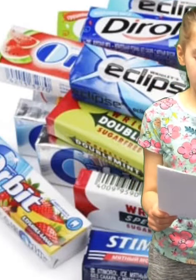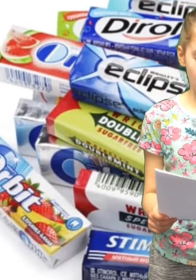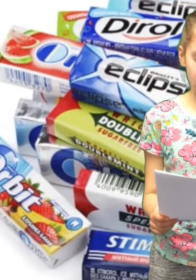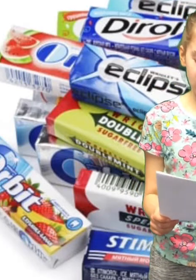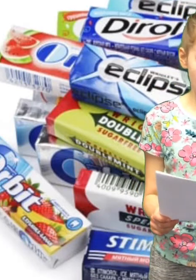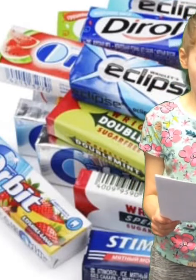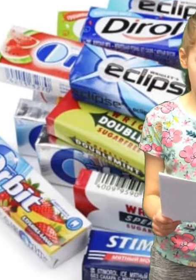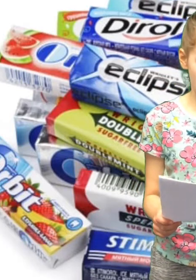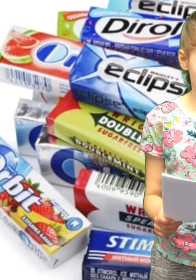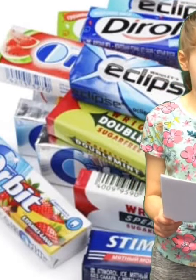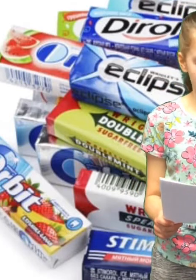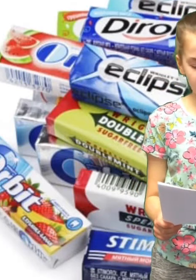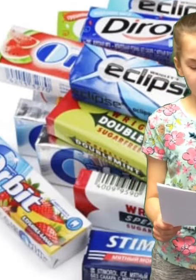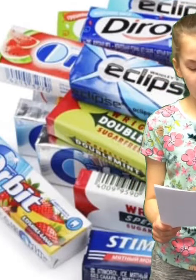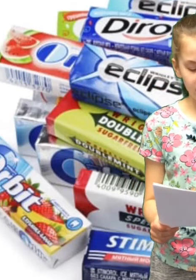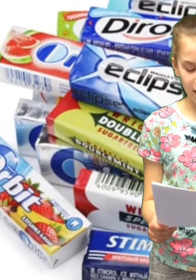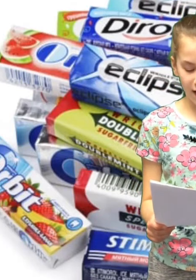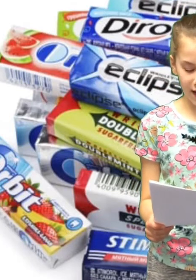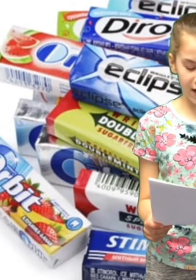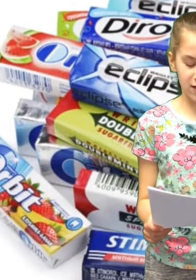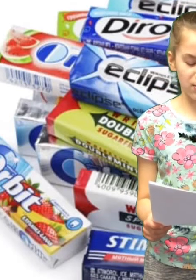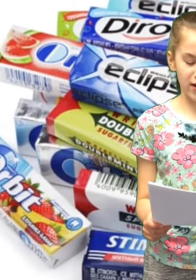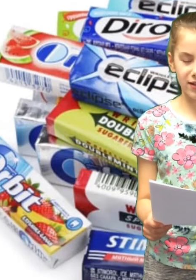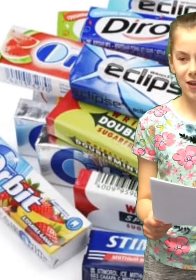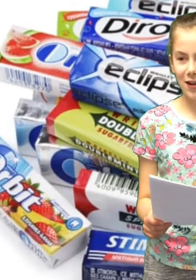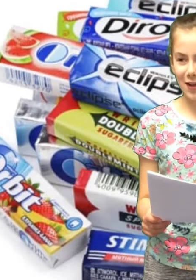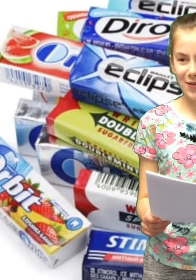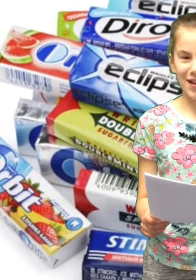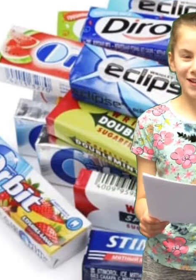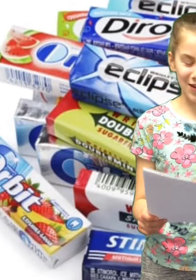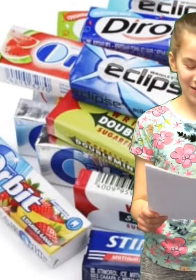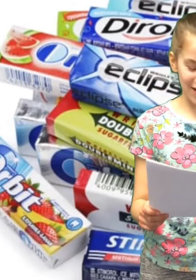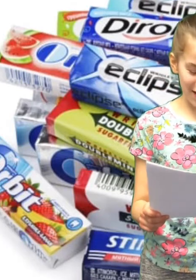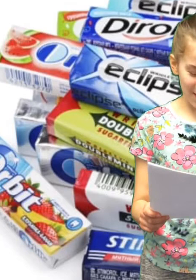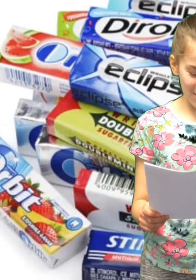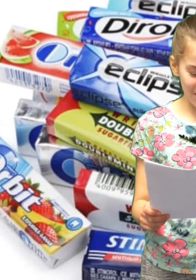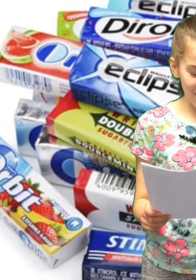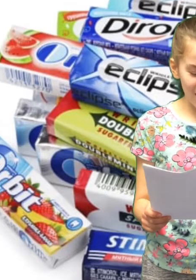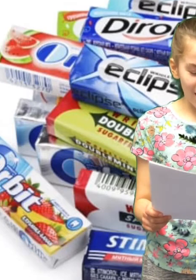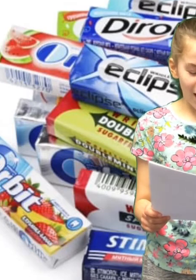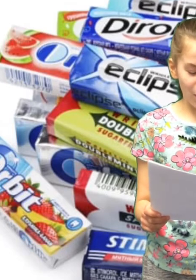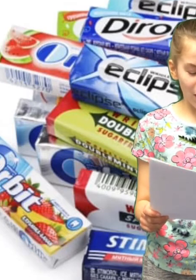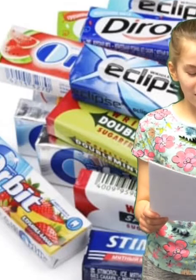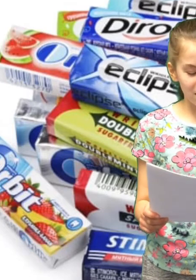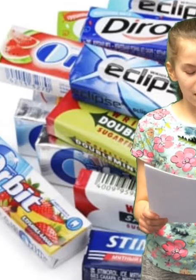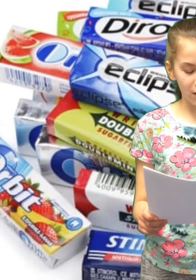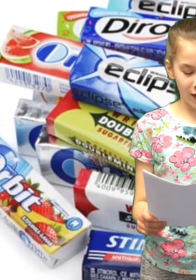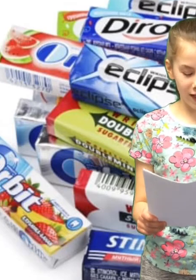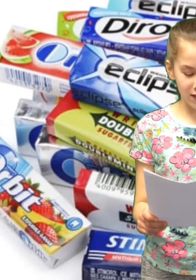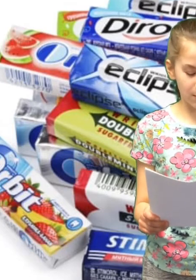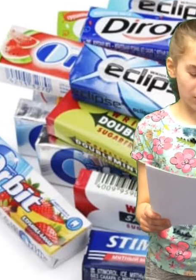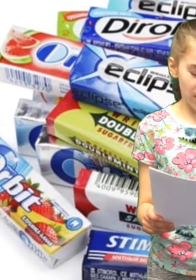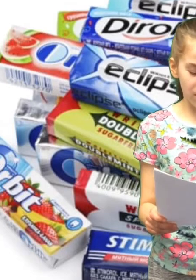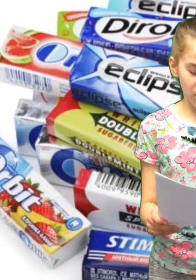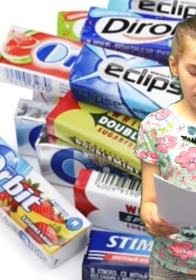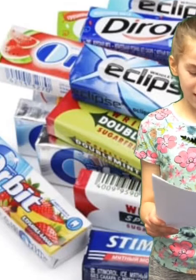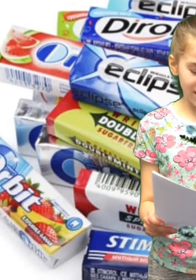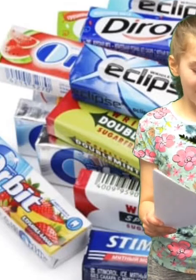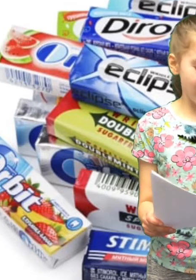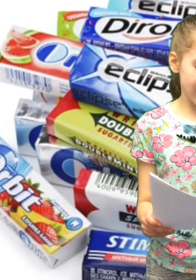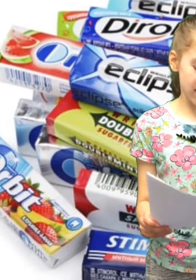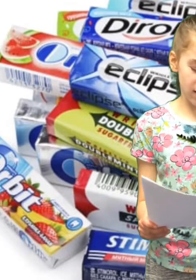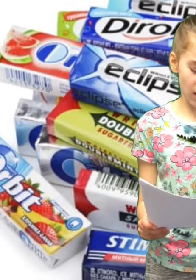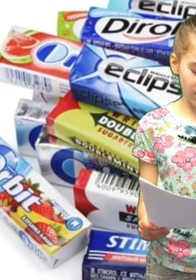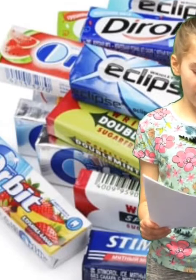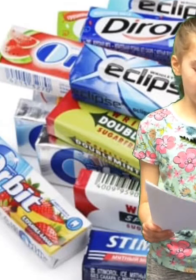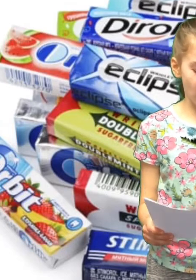In my socks and on the docks. It's a mess I can't express. Gooey, gooey gum. I want it to be erased, but wait for the brace.